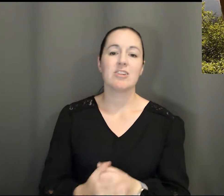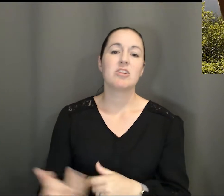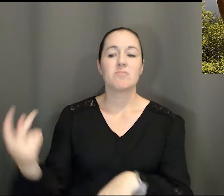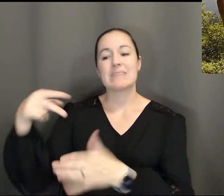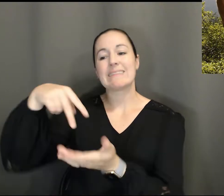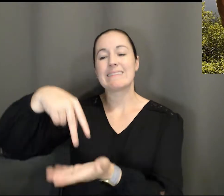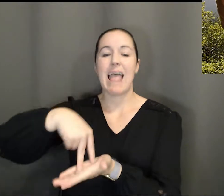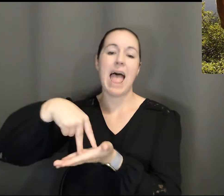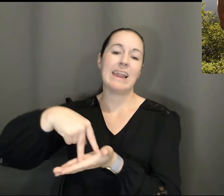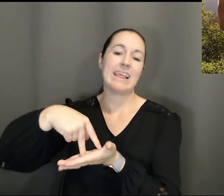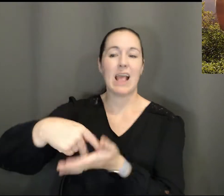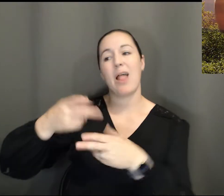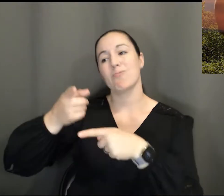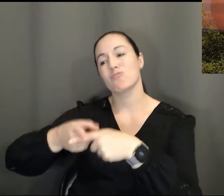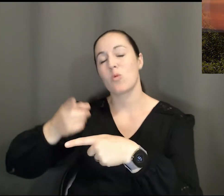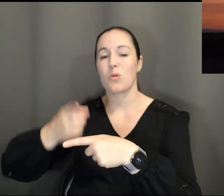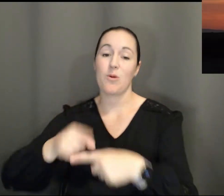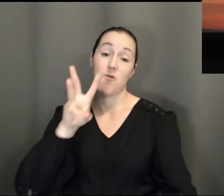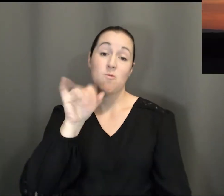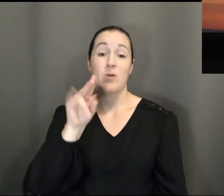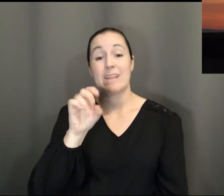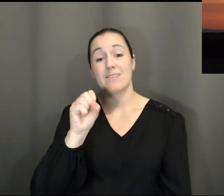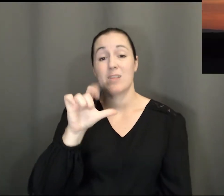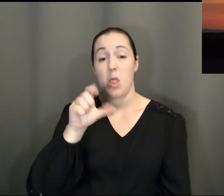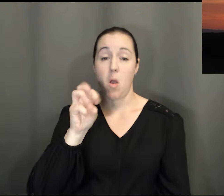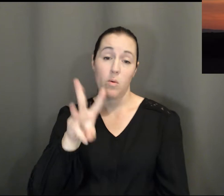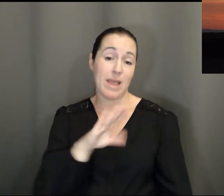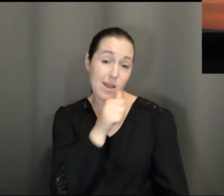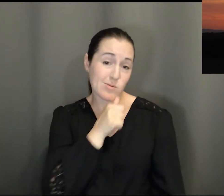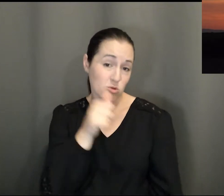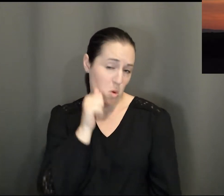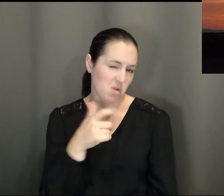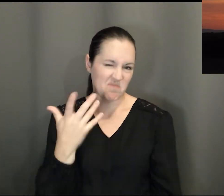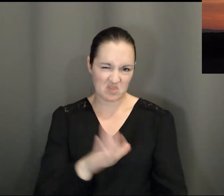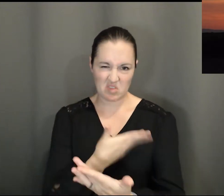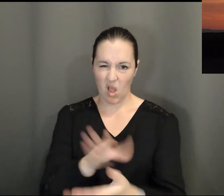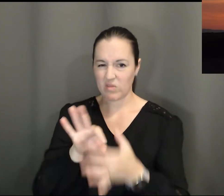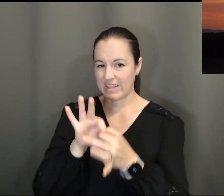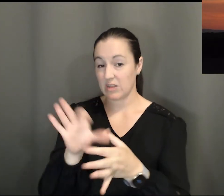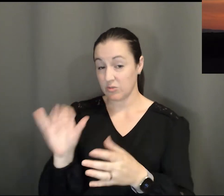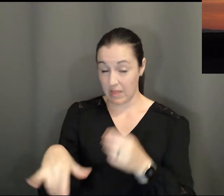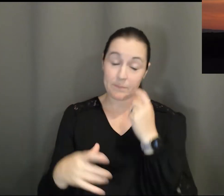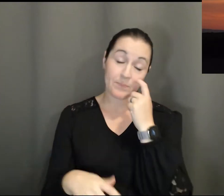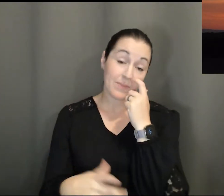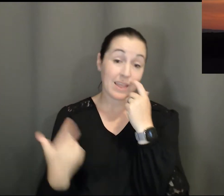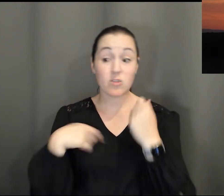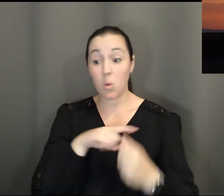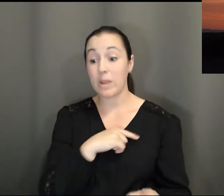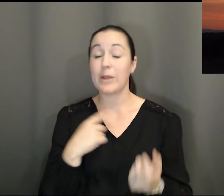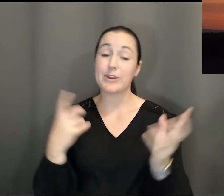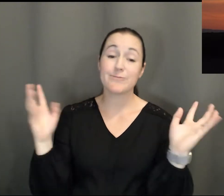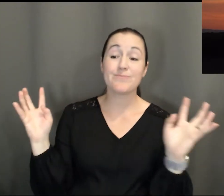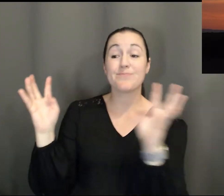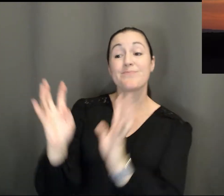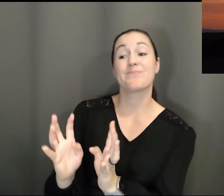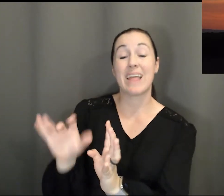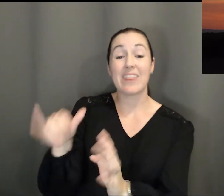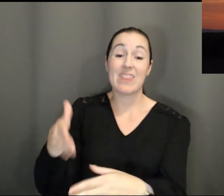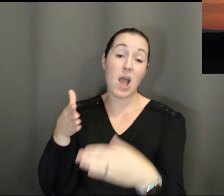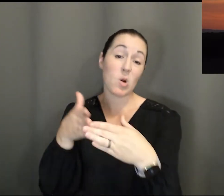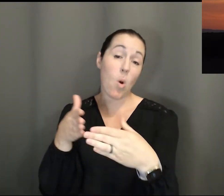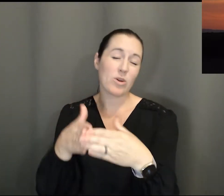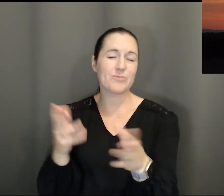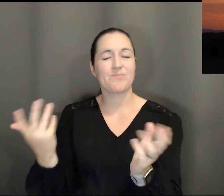that's coming up is absolutely extraordinary. I can't even describe it to you. I mean, the colors were